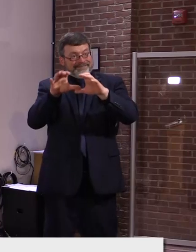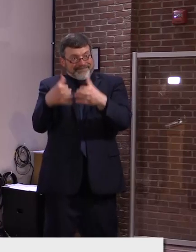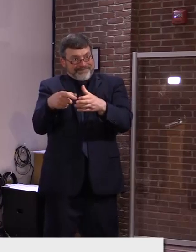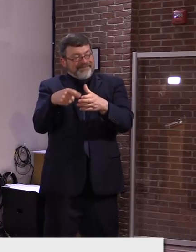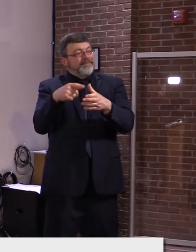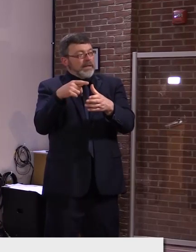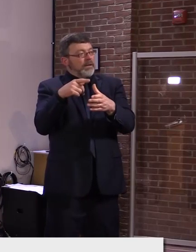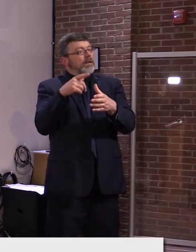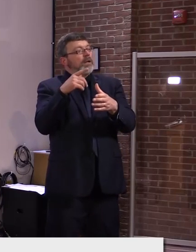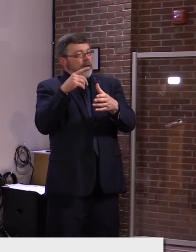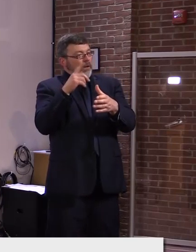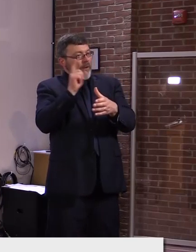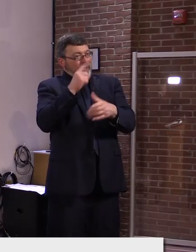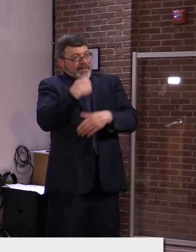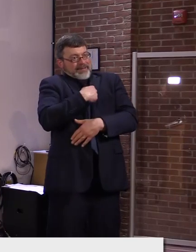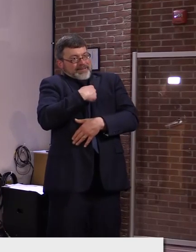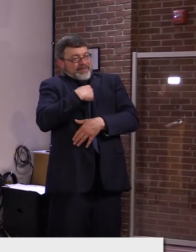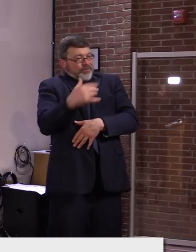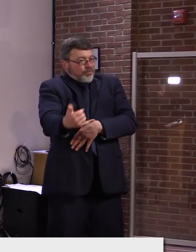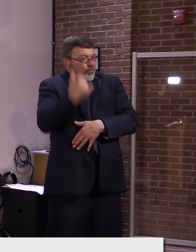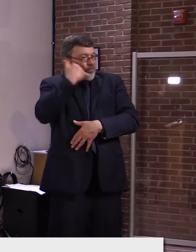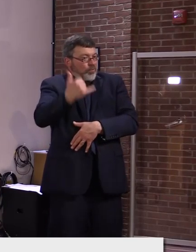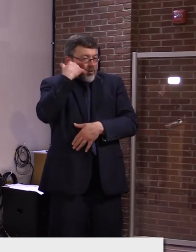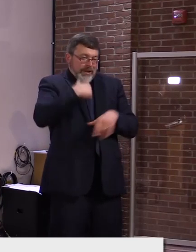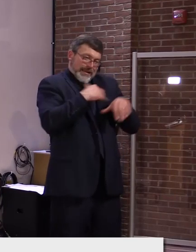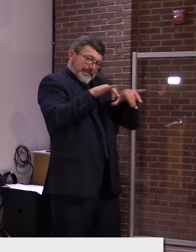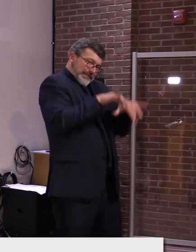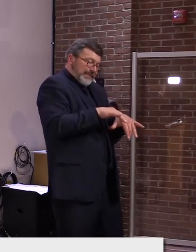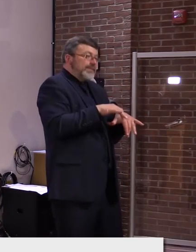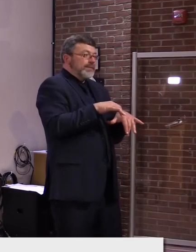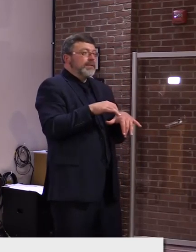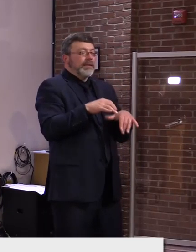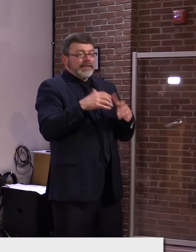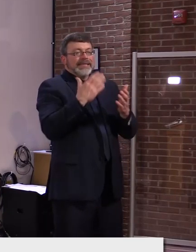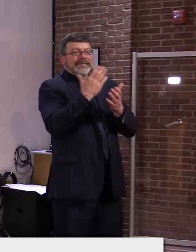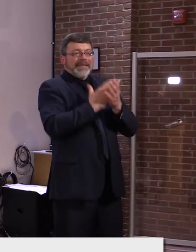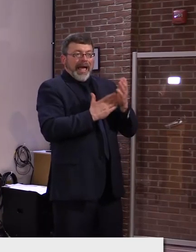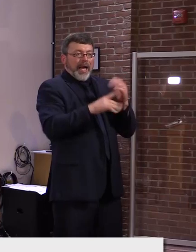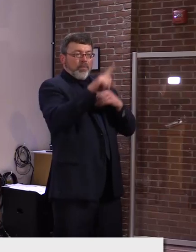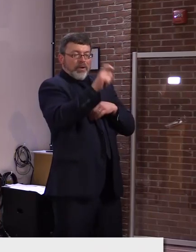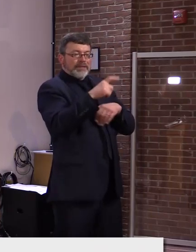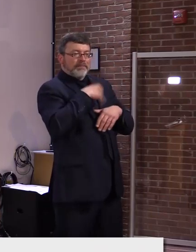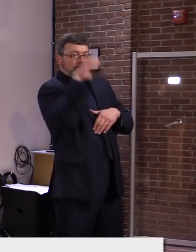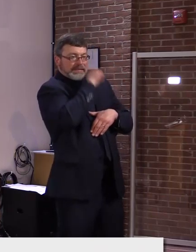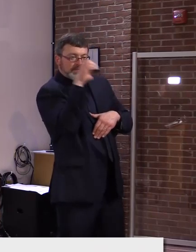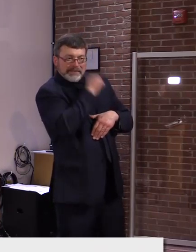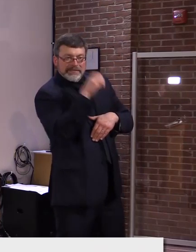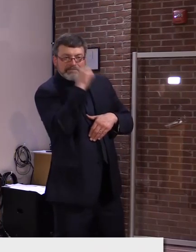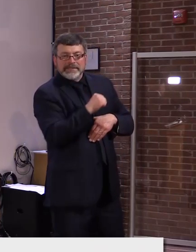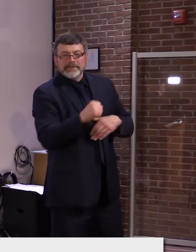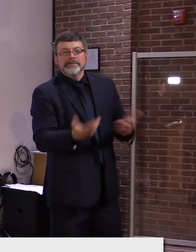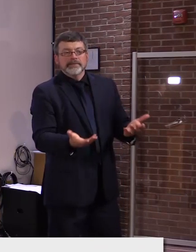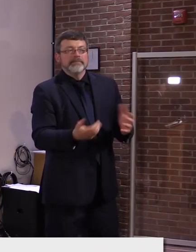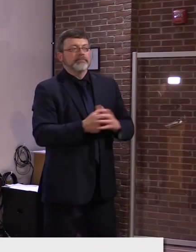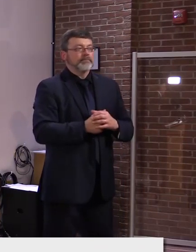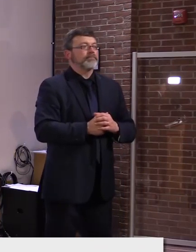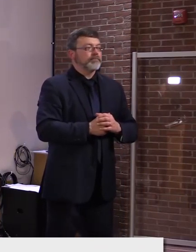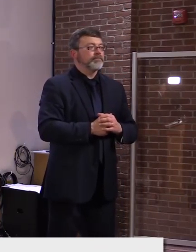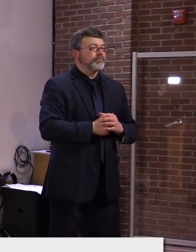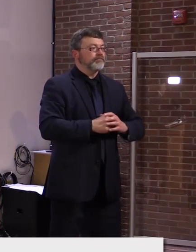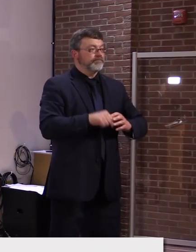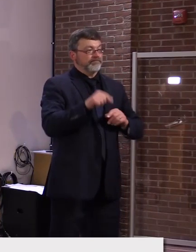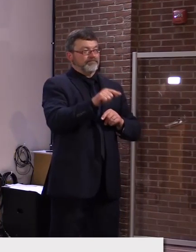And so if that was the case and they didn't get asked that question early on, then we weren't able to